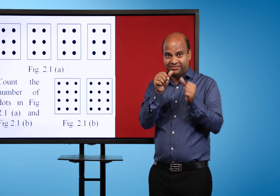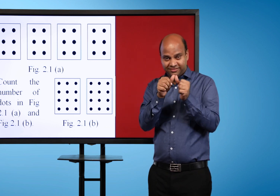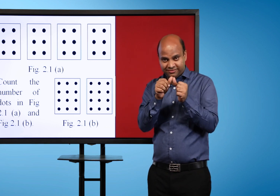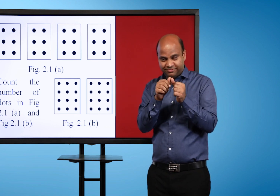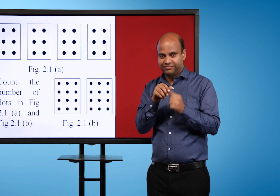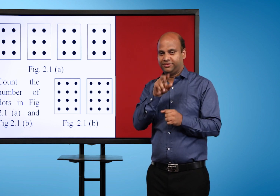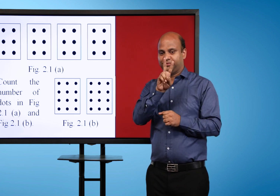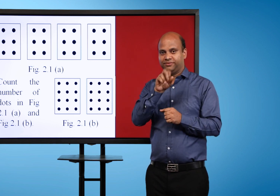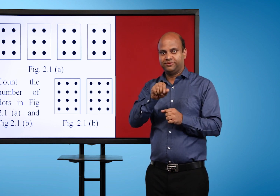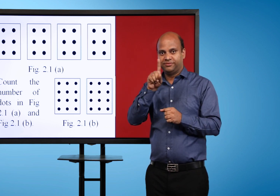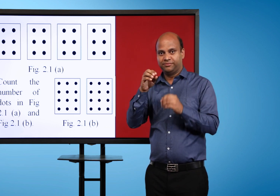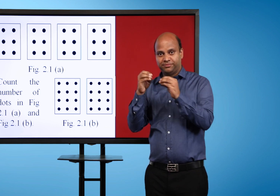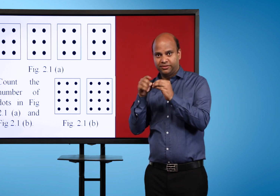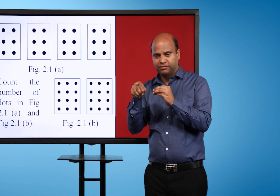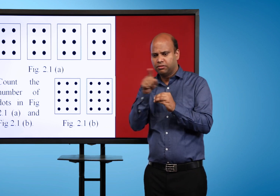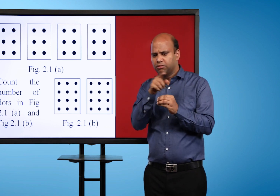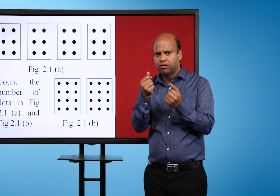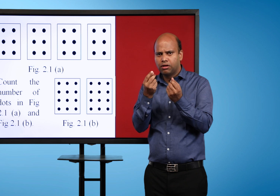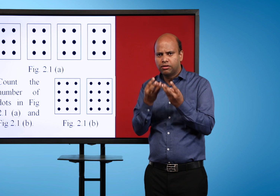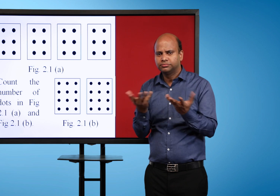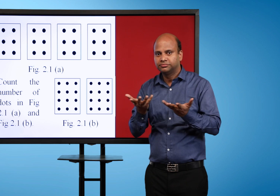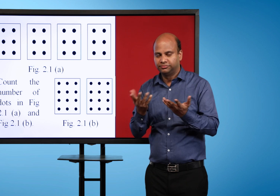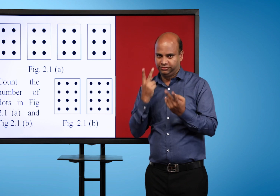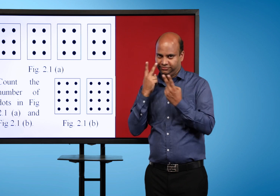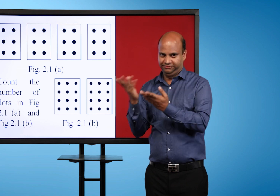A and figure 2.1 B.